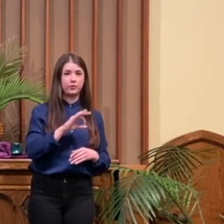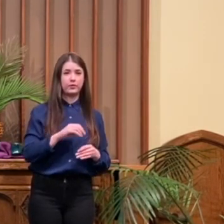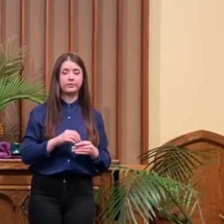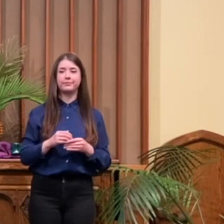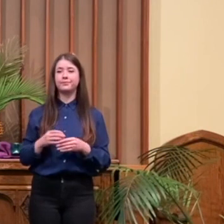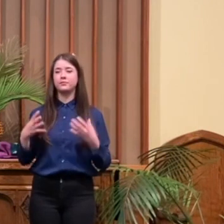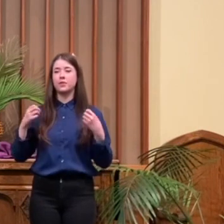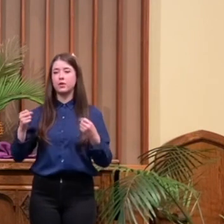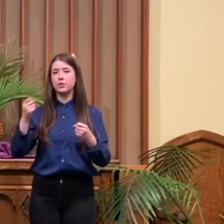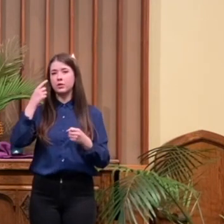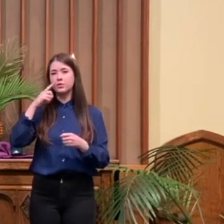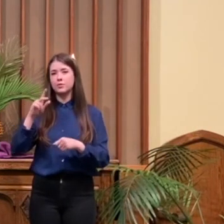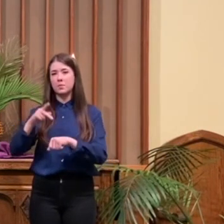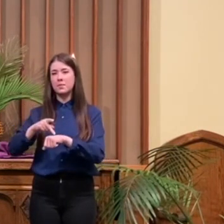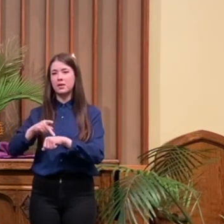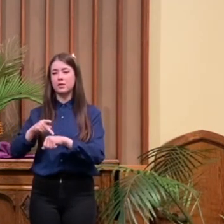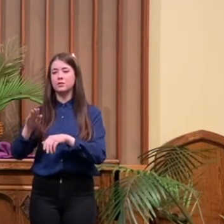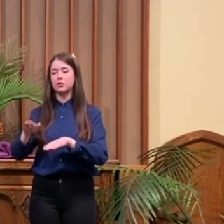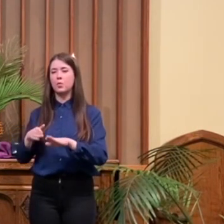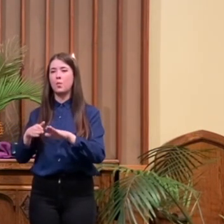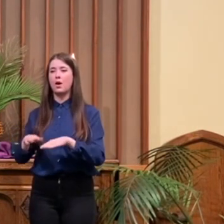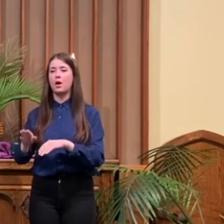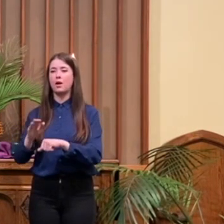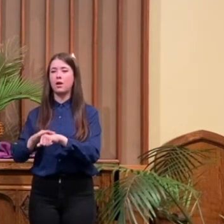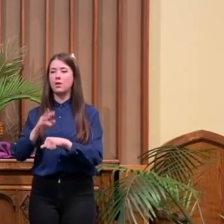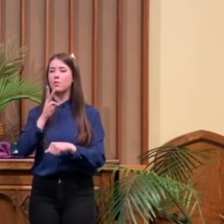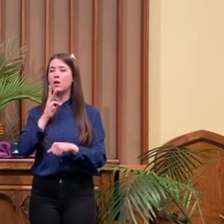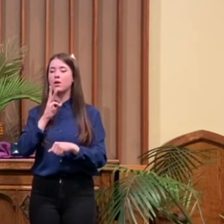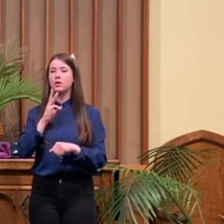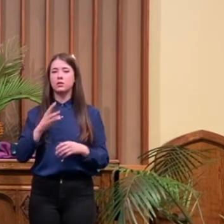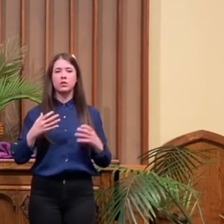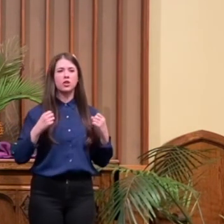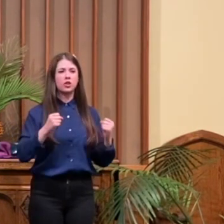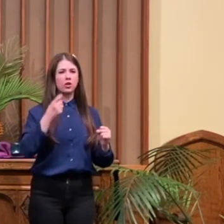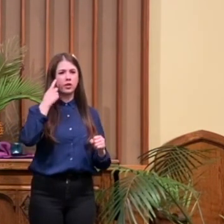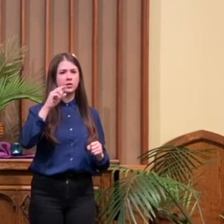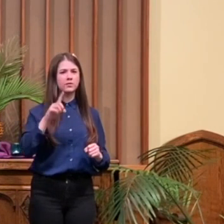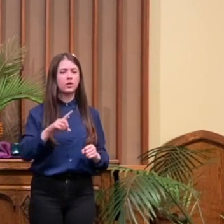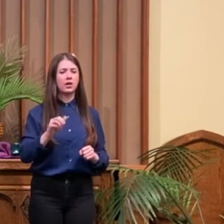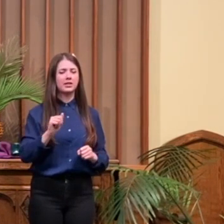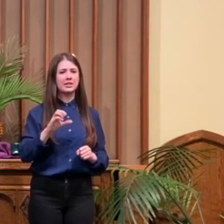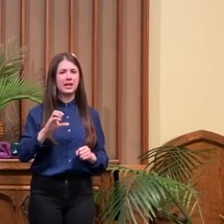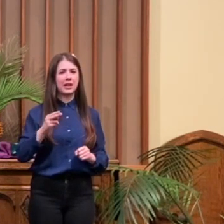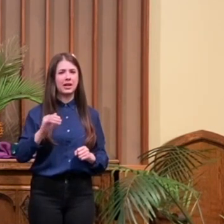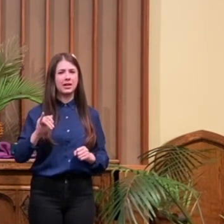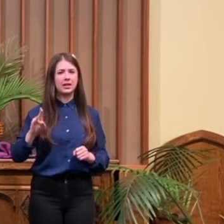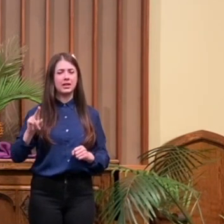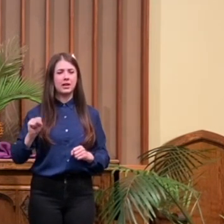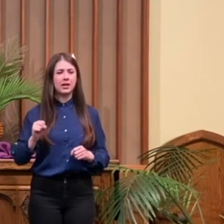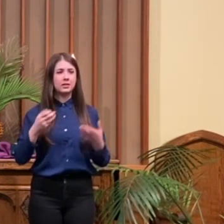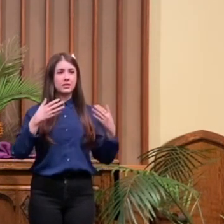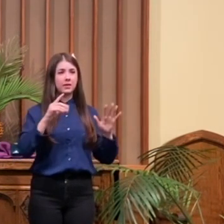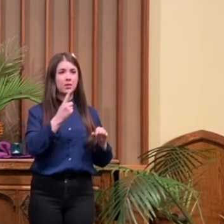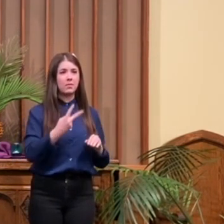Peter to walk on water. It took courage for Zacchaeus to give up half of his possessions